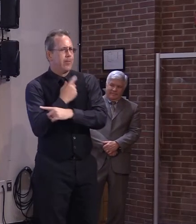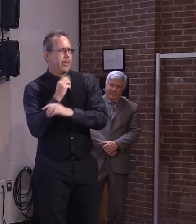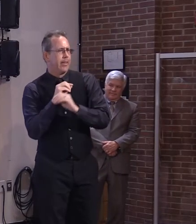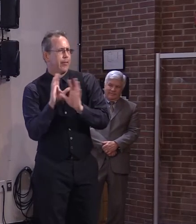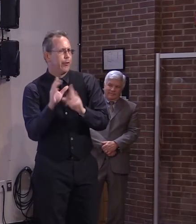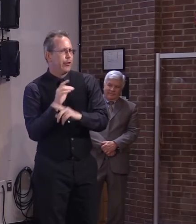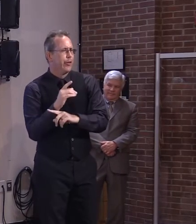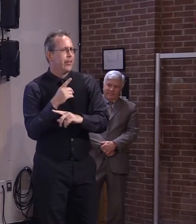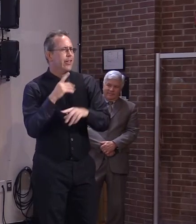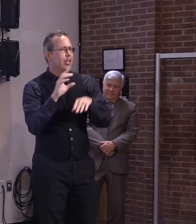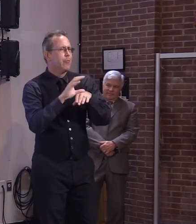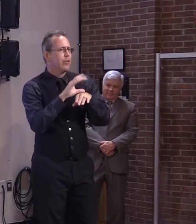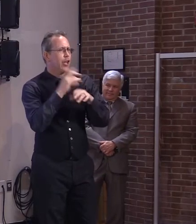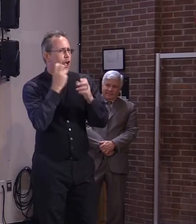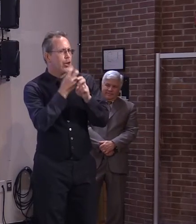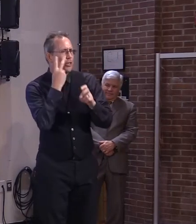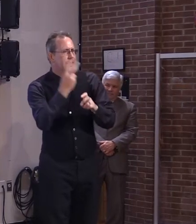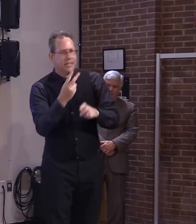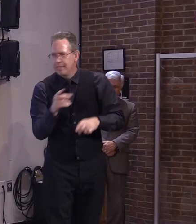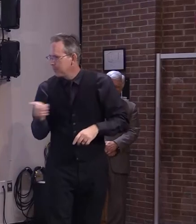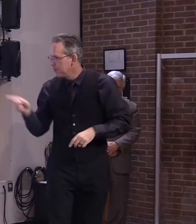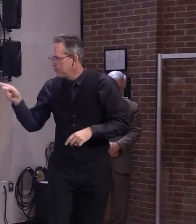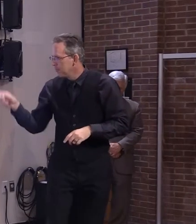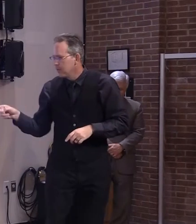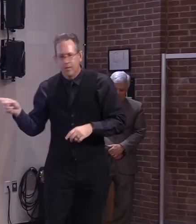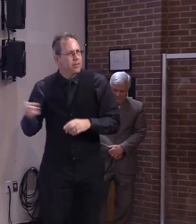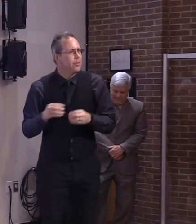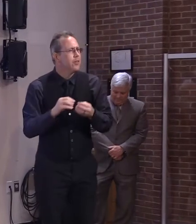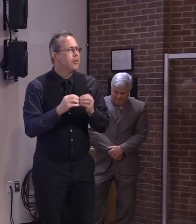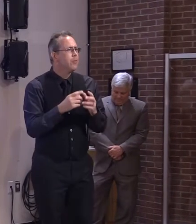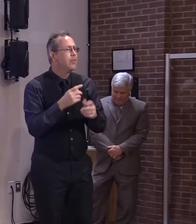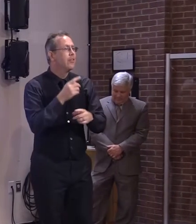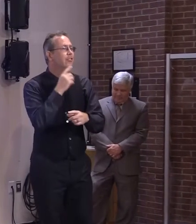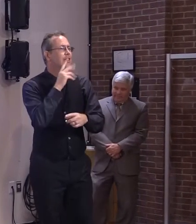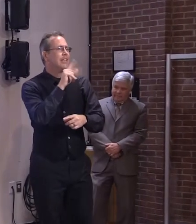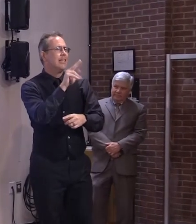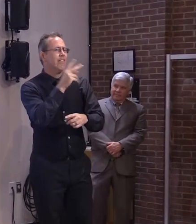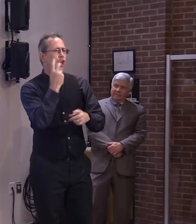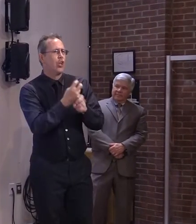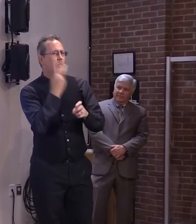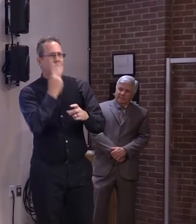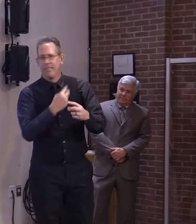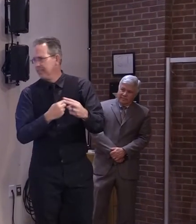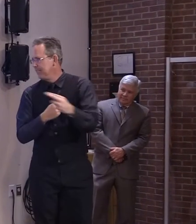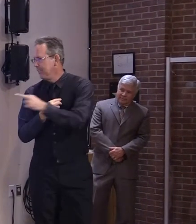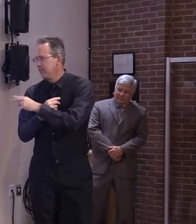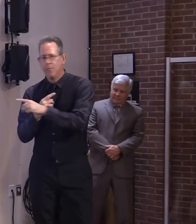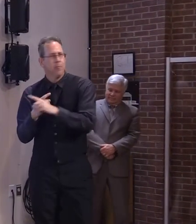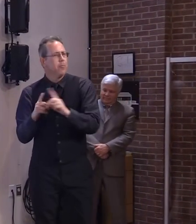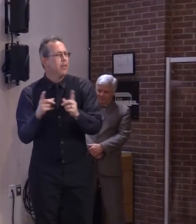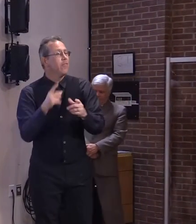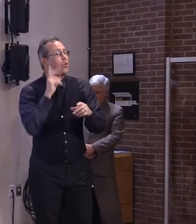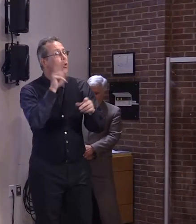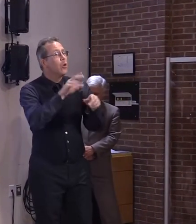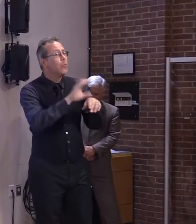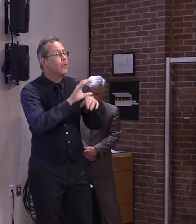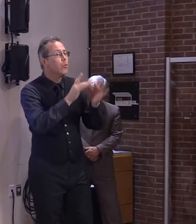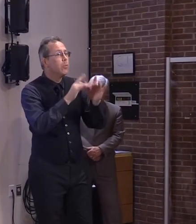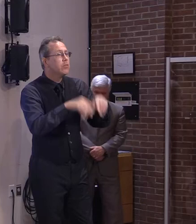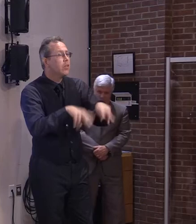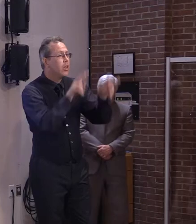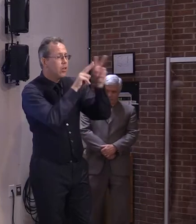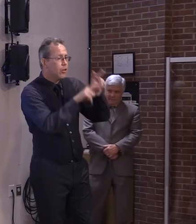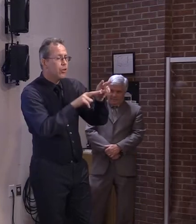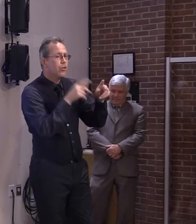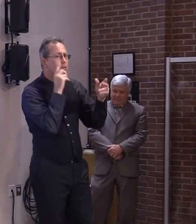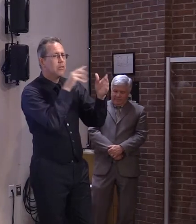7 to 9 week window over it. You can't see it very well on the TV. But yeah, exactly right. We were sort of coming through week